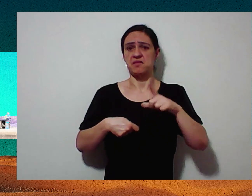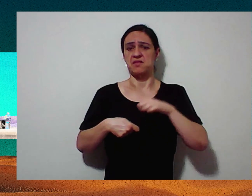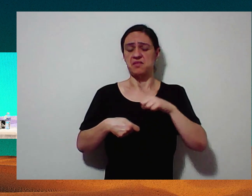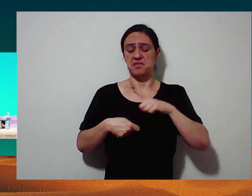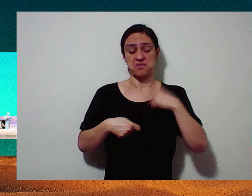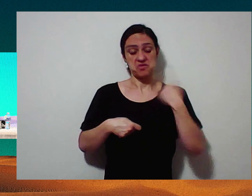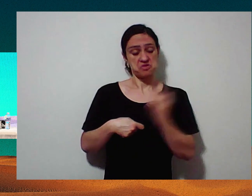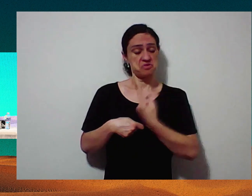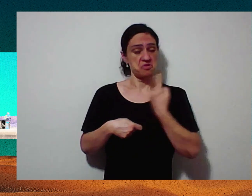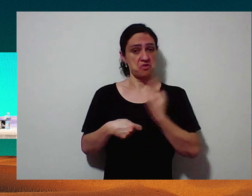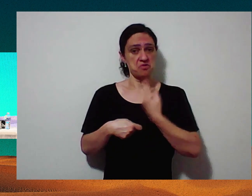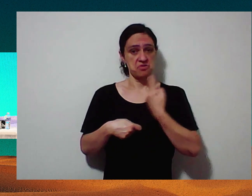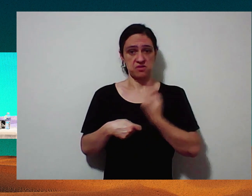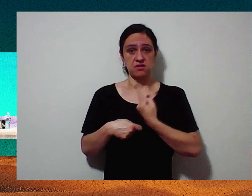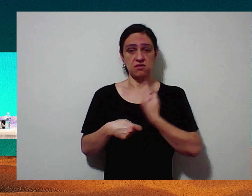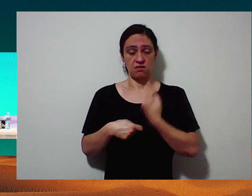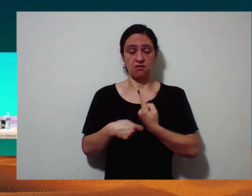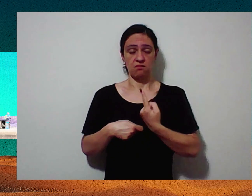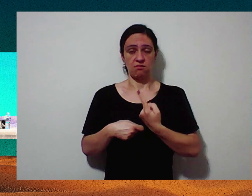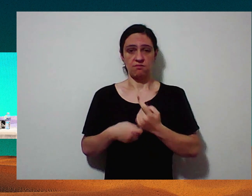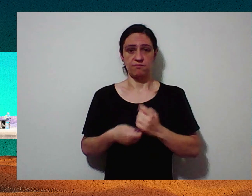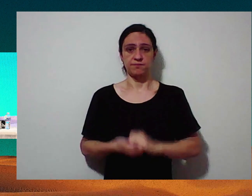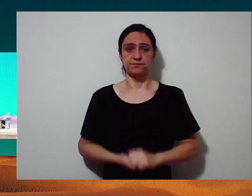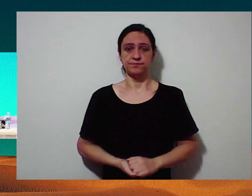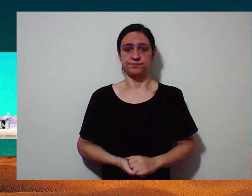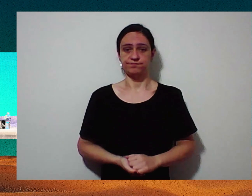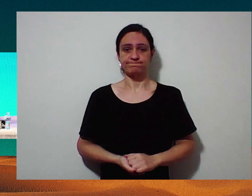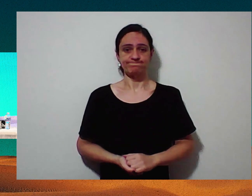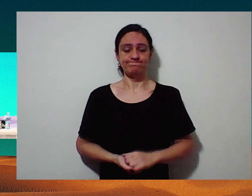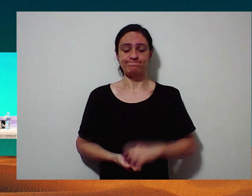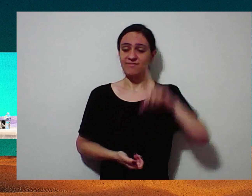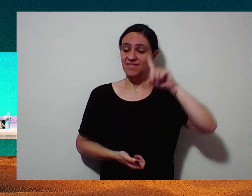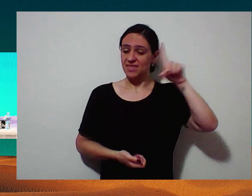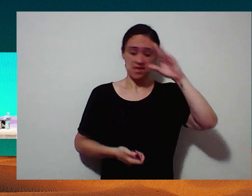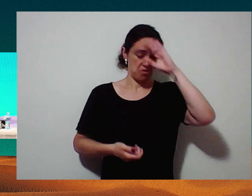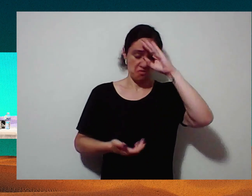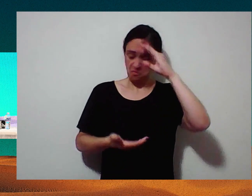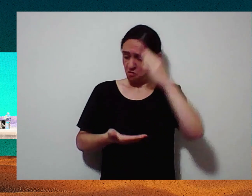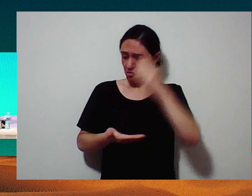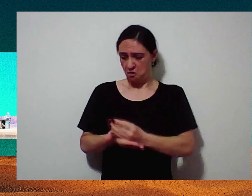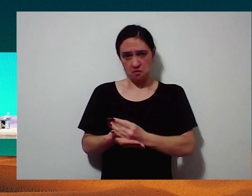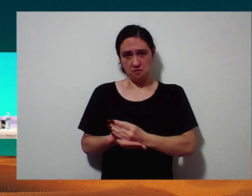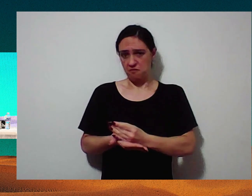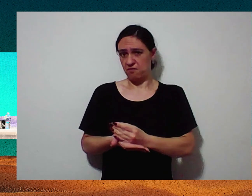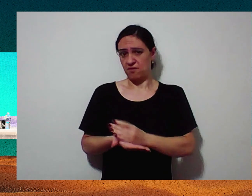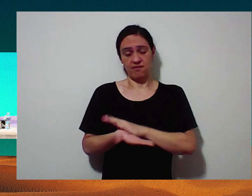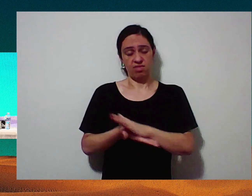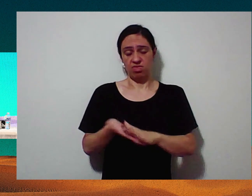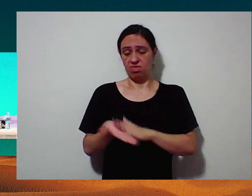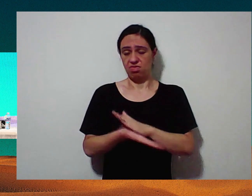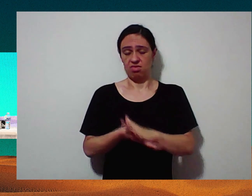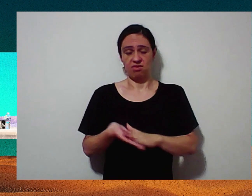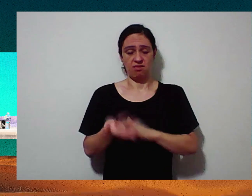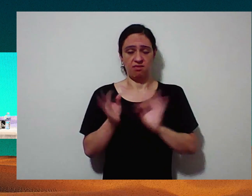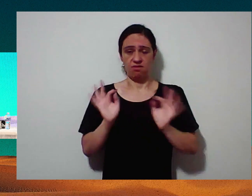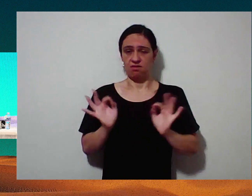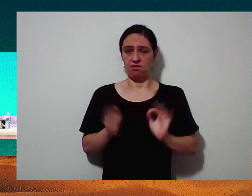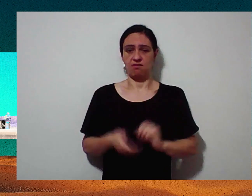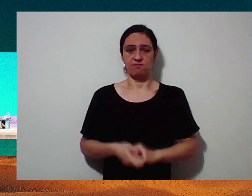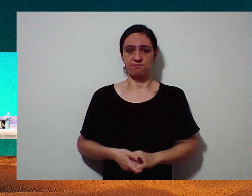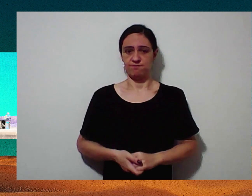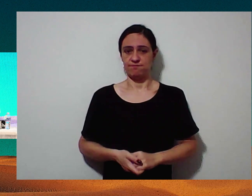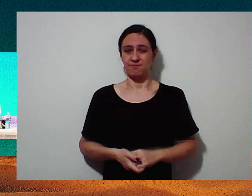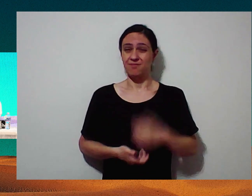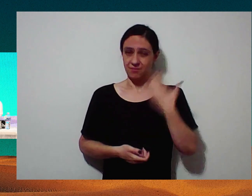his autonomy related to God, Deus não confiaria a ele para ser juiz. God will not trust in him to be the Vocês judge. estão entendendo? Do